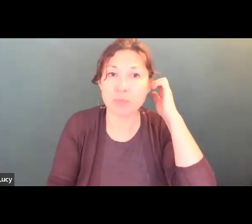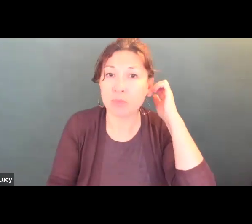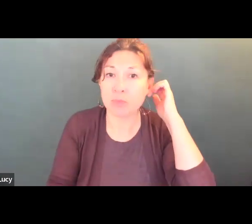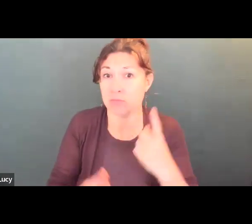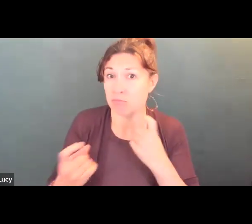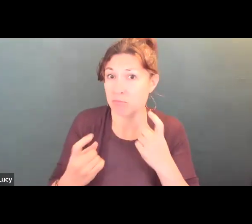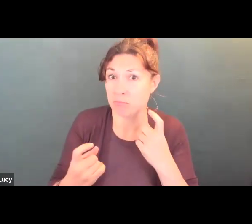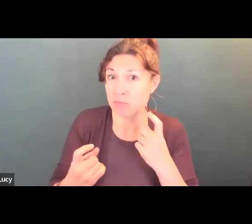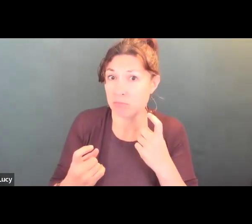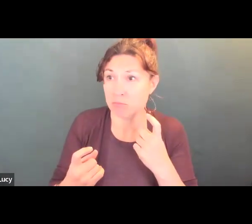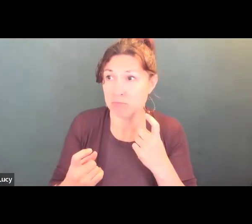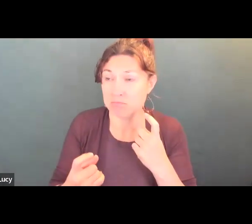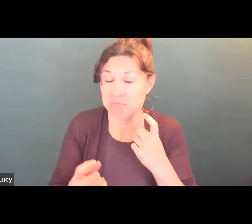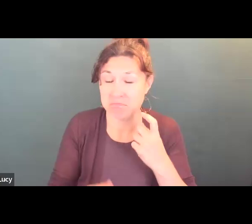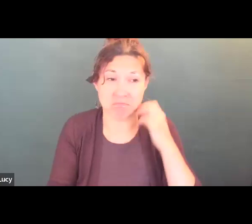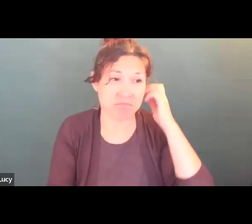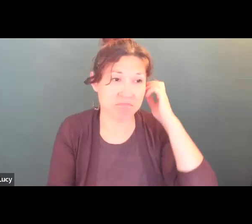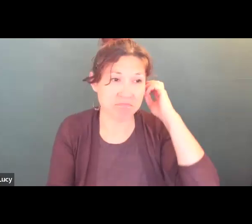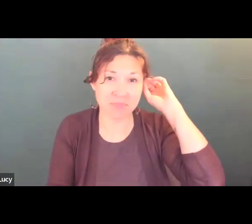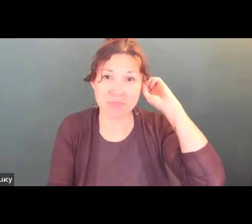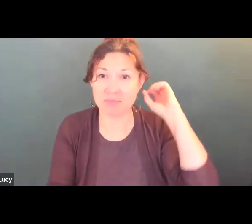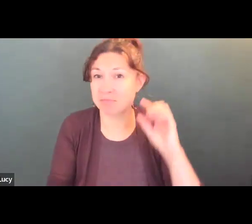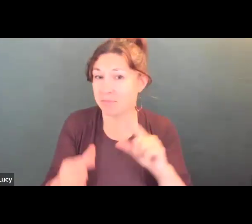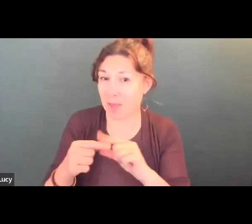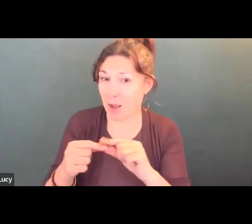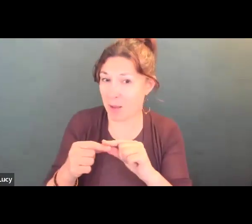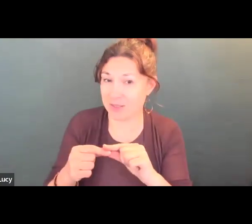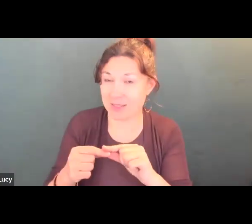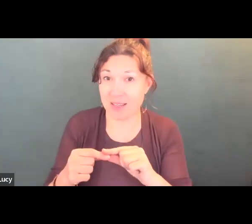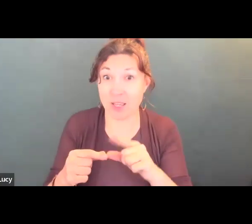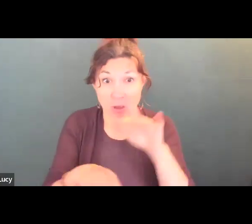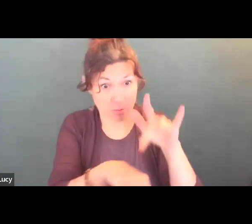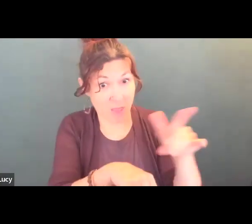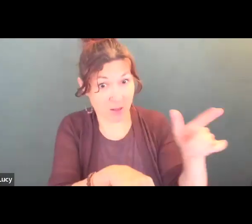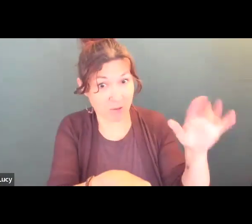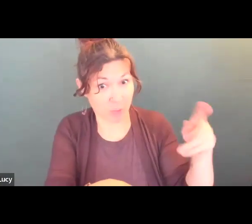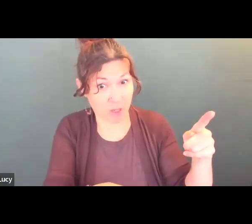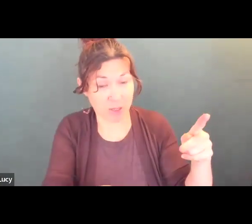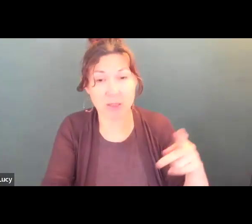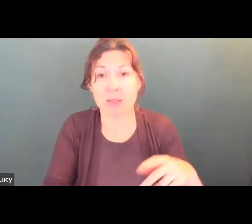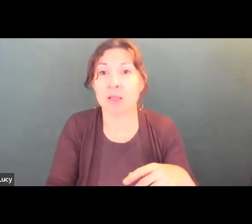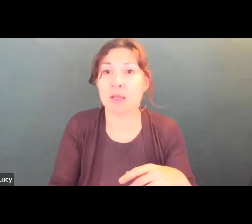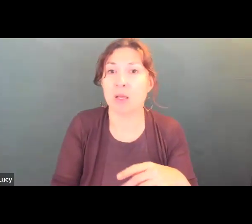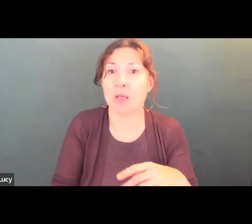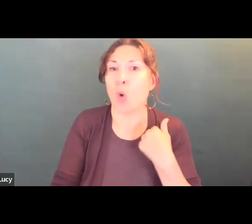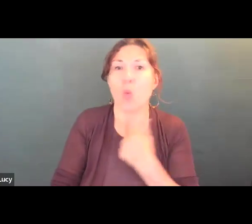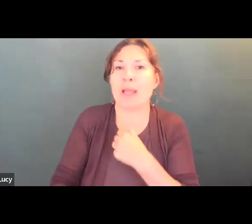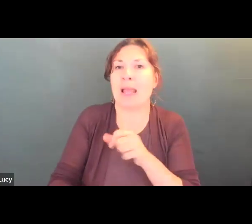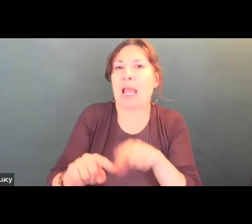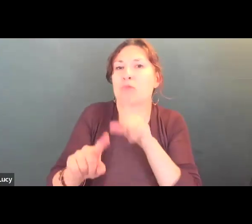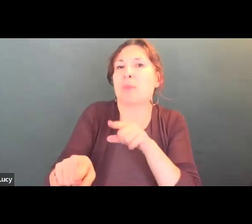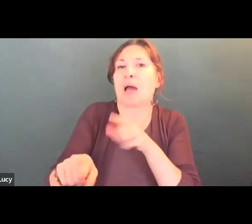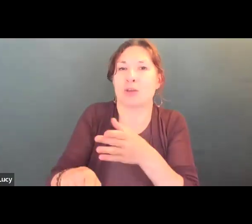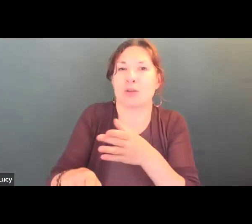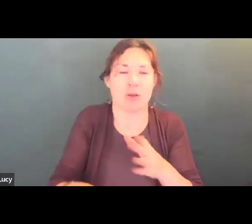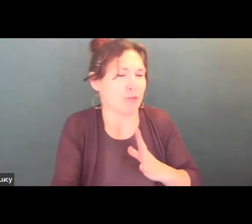questions? Any comments? Have you been there? Yes, it's public comment. We can't comment. All right, That's good. great. Thank